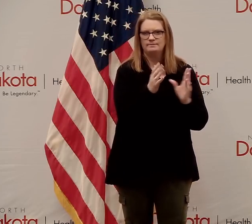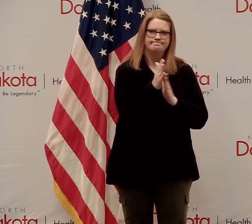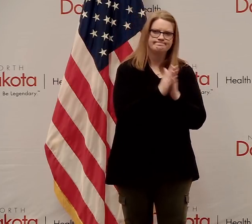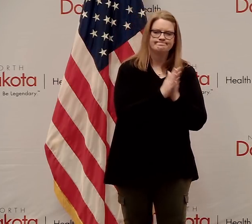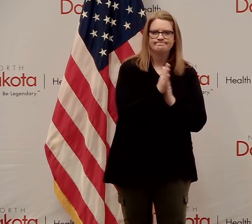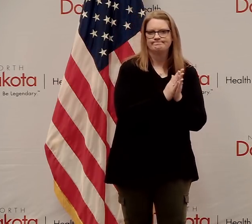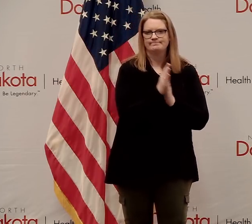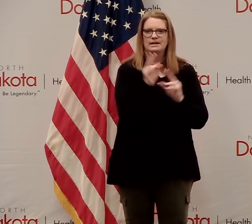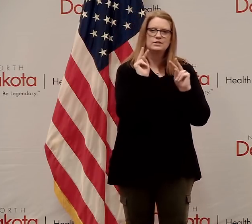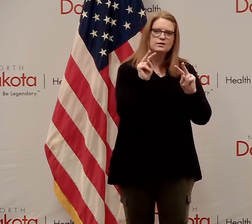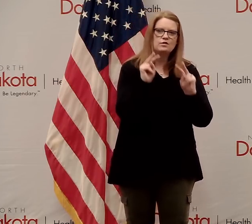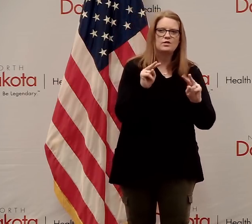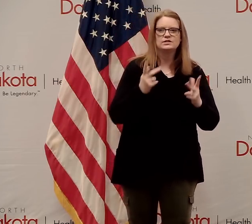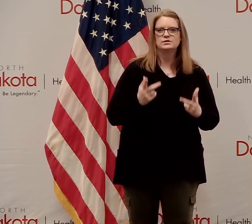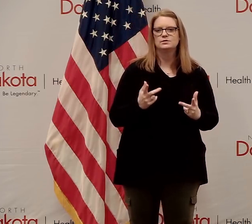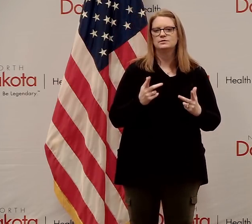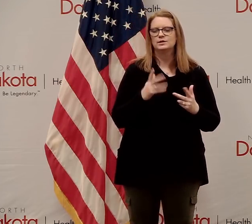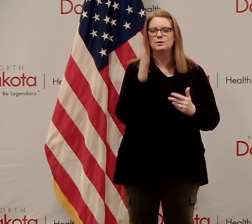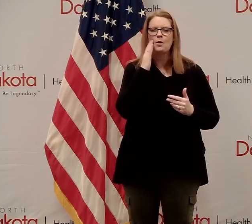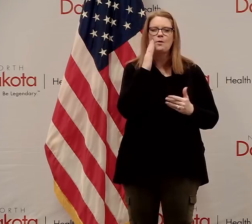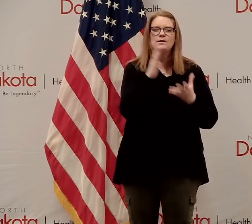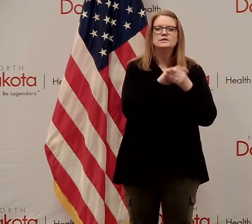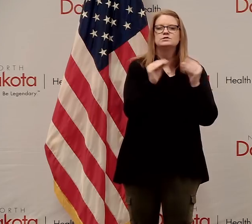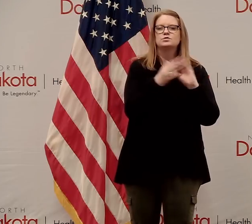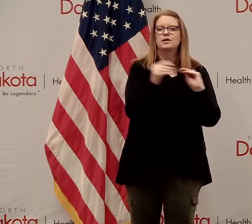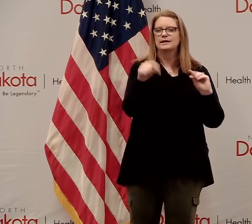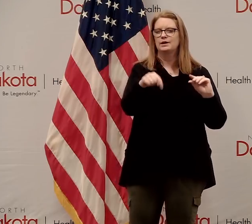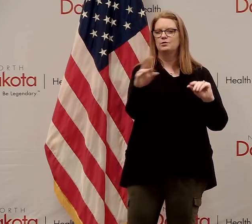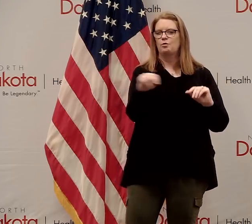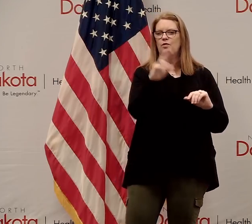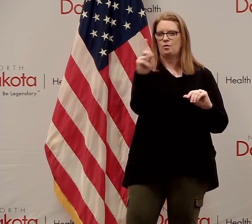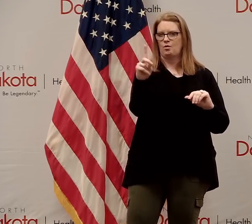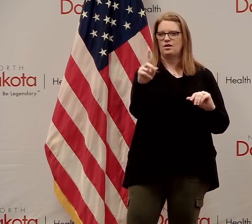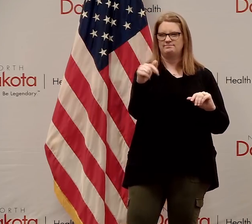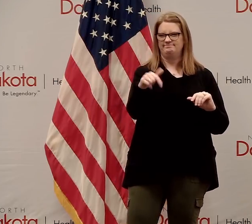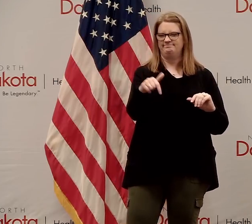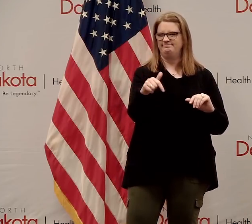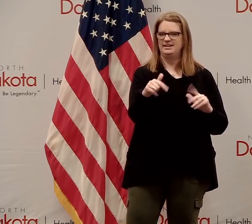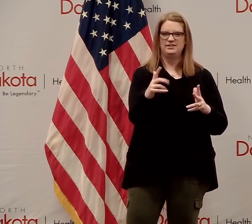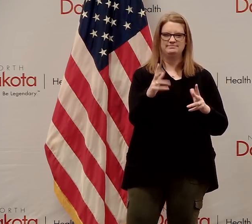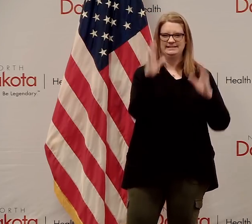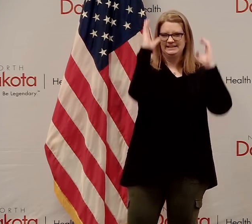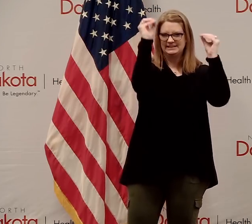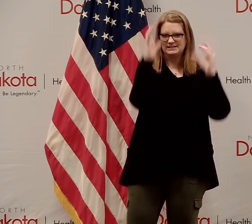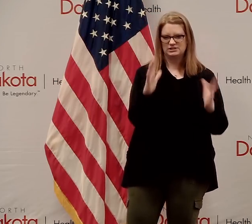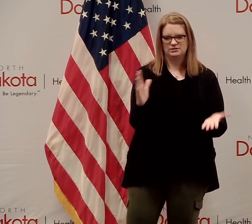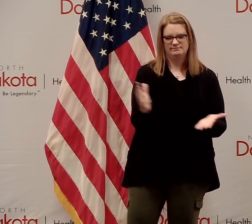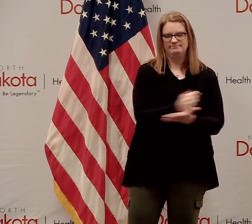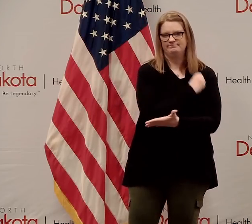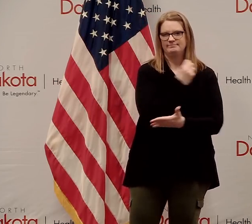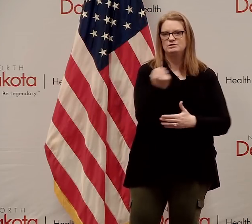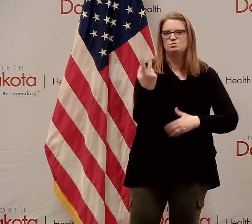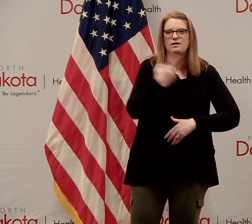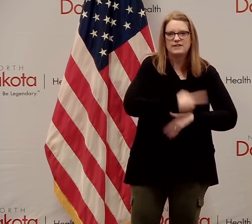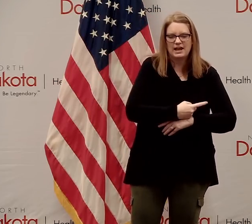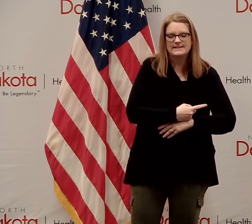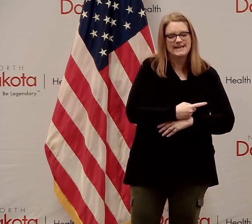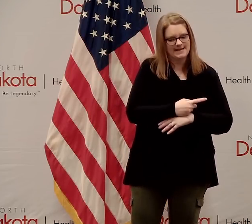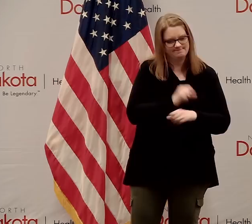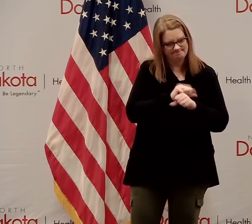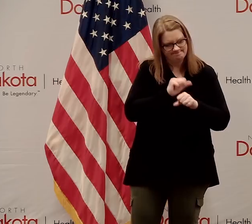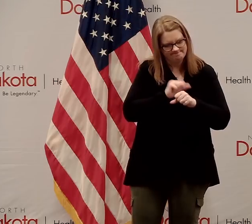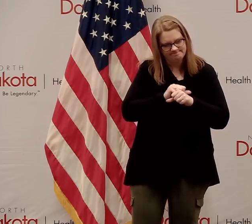national story about how North Dakota's education leaders turned this thing around in 12 days and have done some amazing